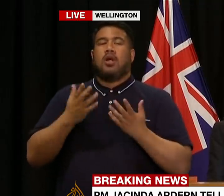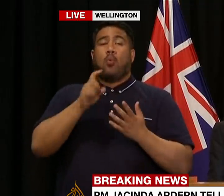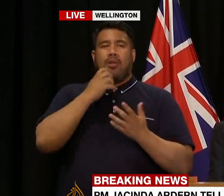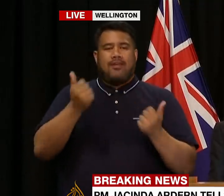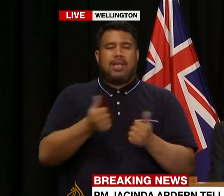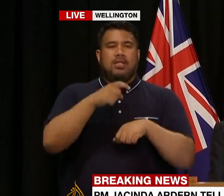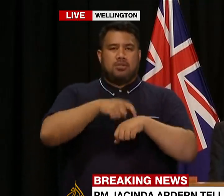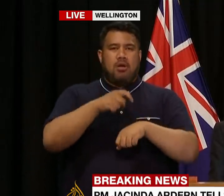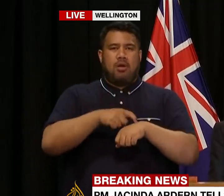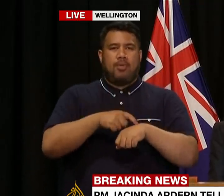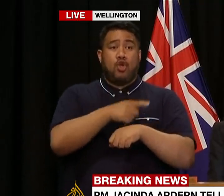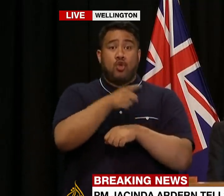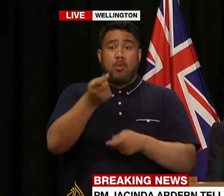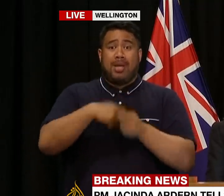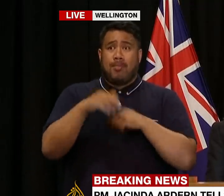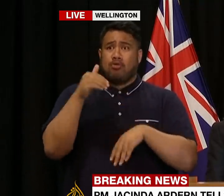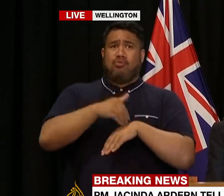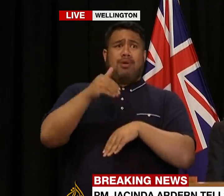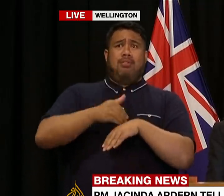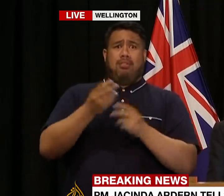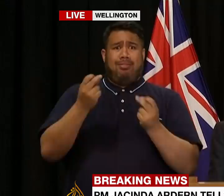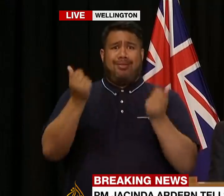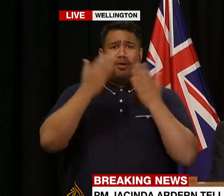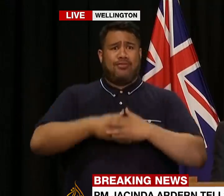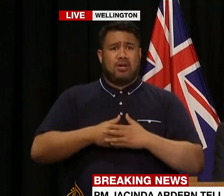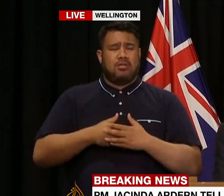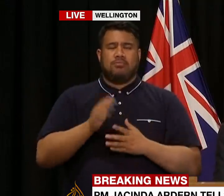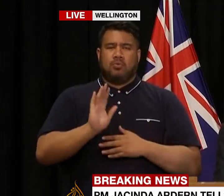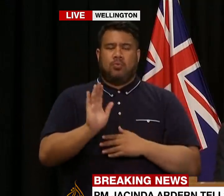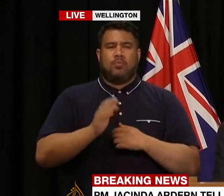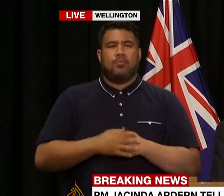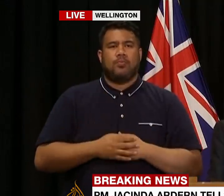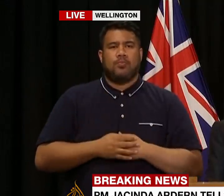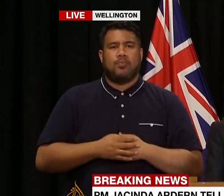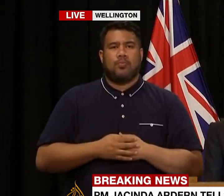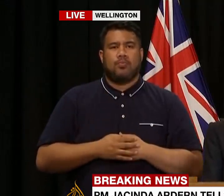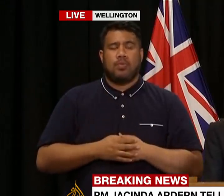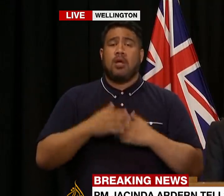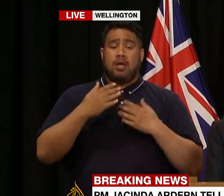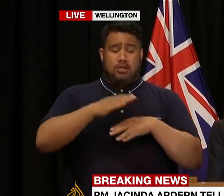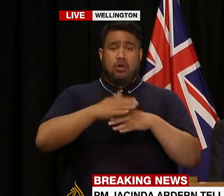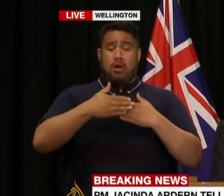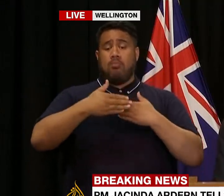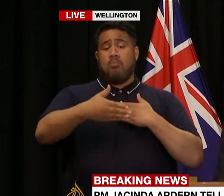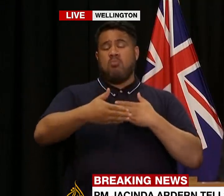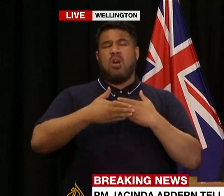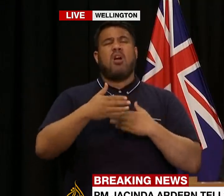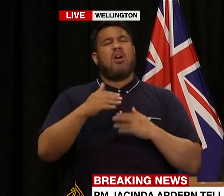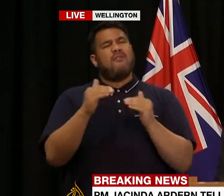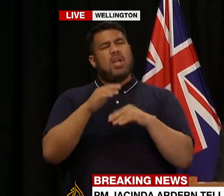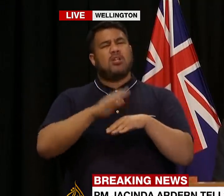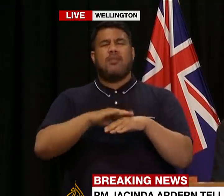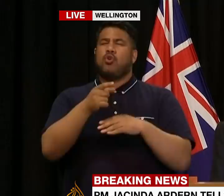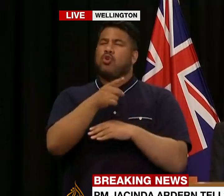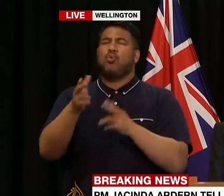they will not be criminalised overnight. After a reasonable period for returns, those who continue